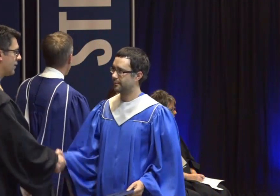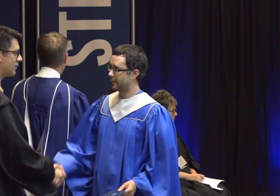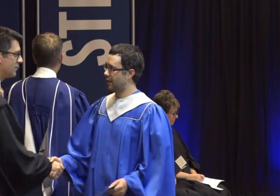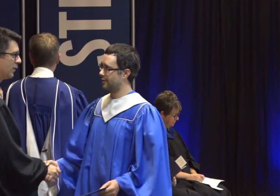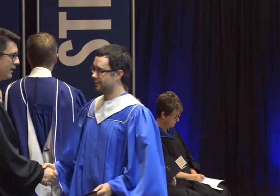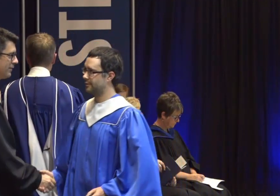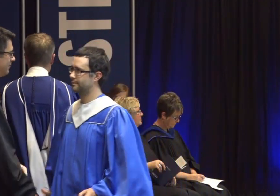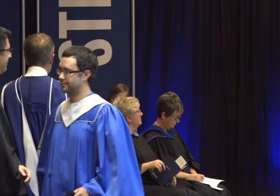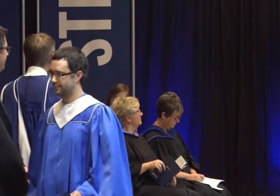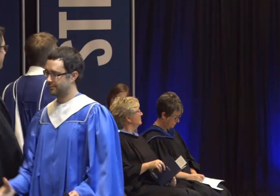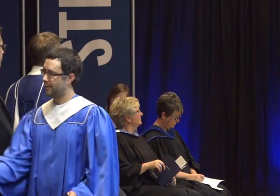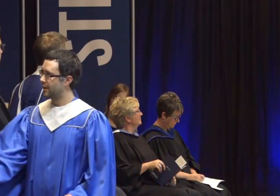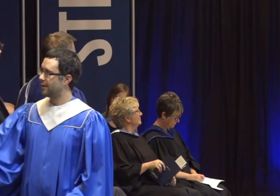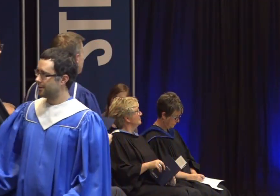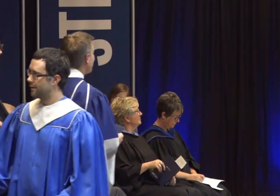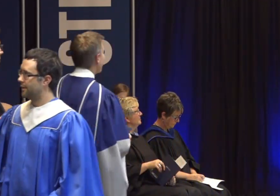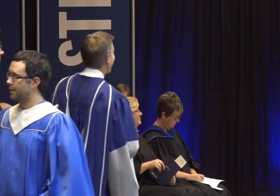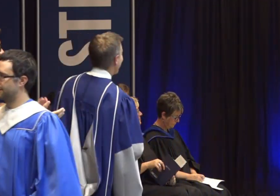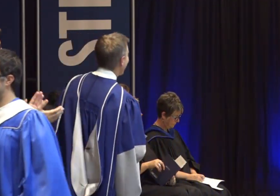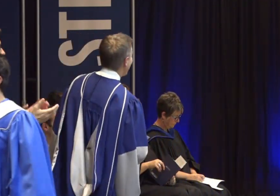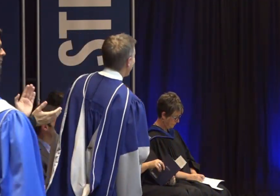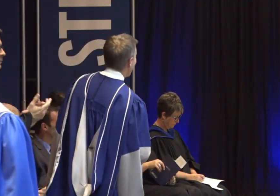Guy Robert, Kenny.